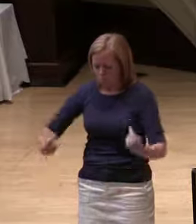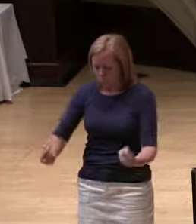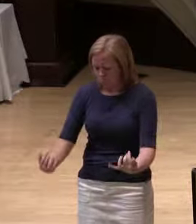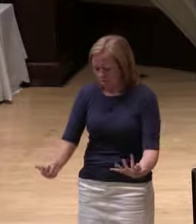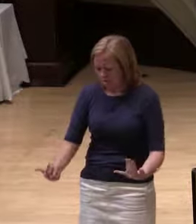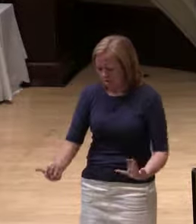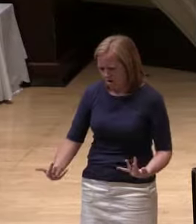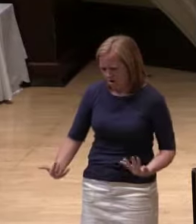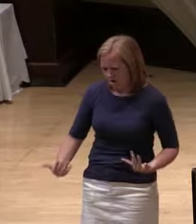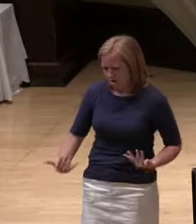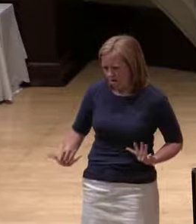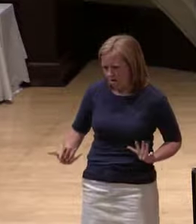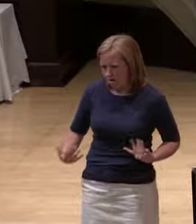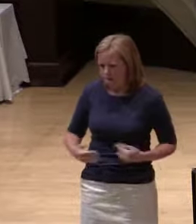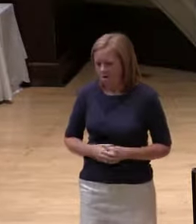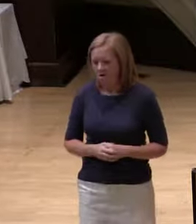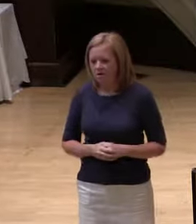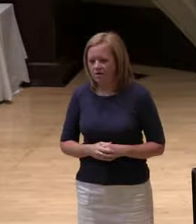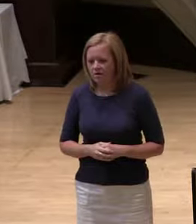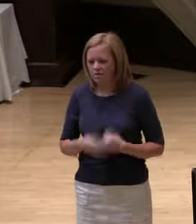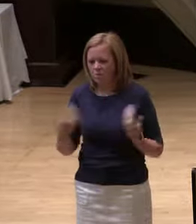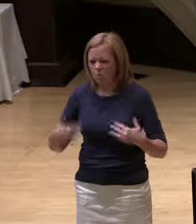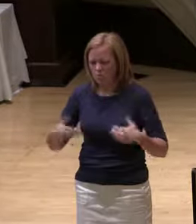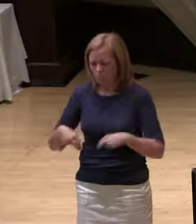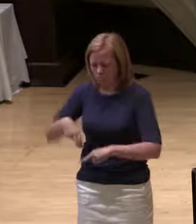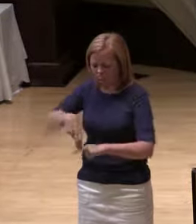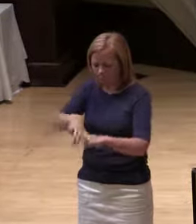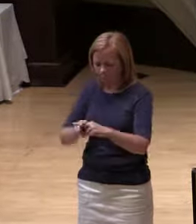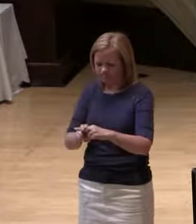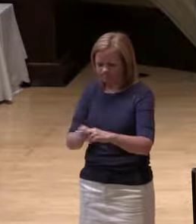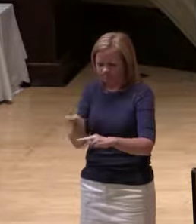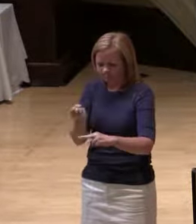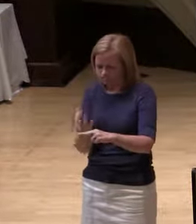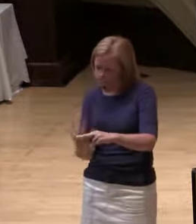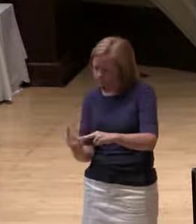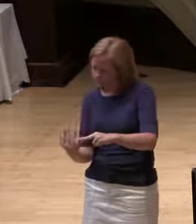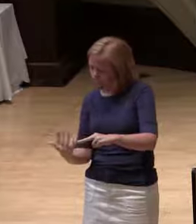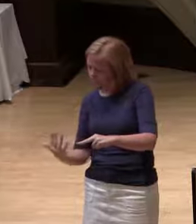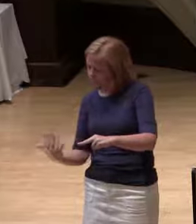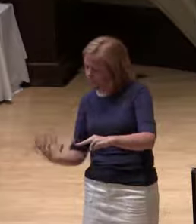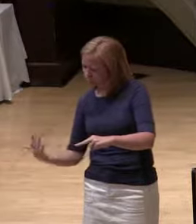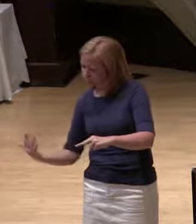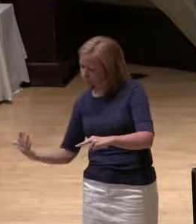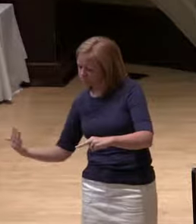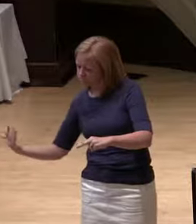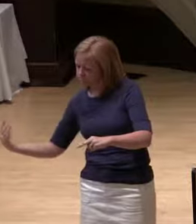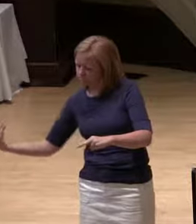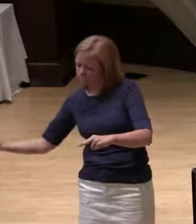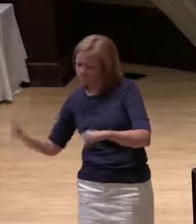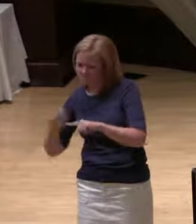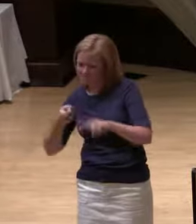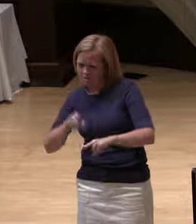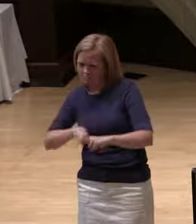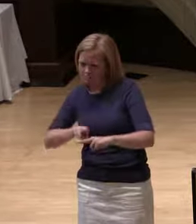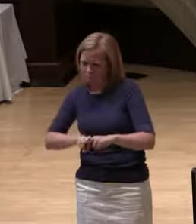burning fire. A surging stream of fire flowed out from where he